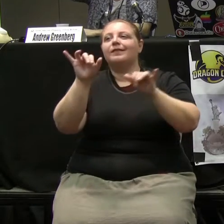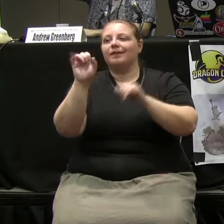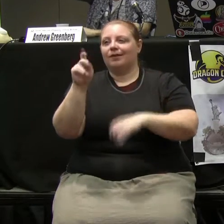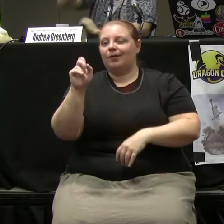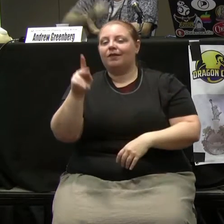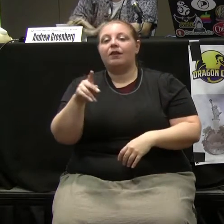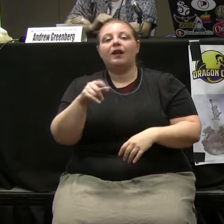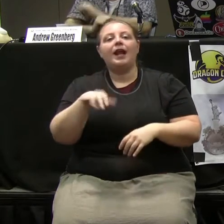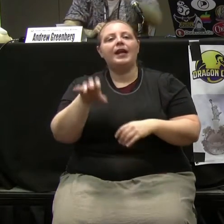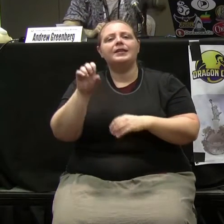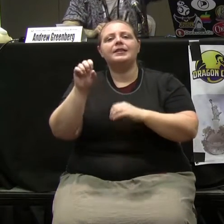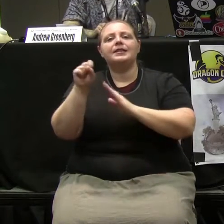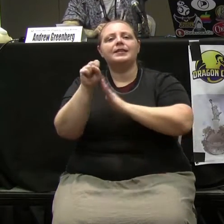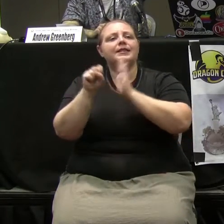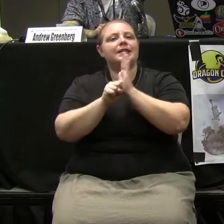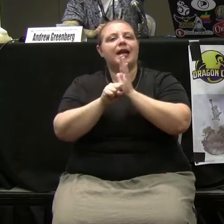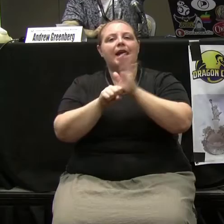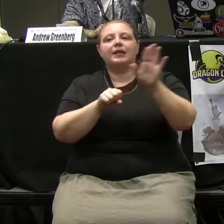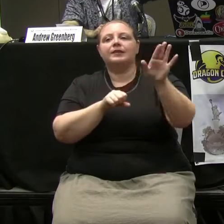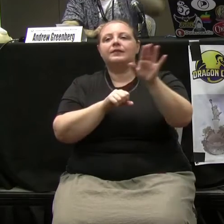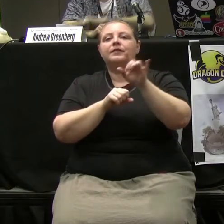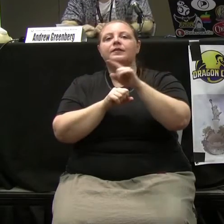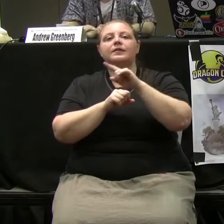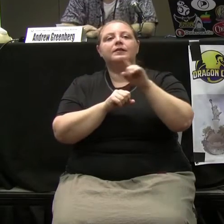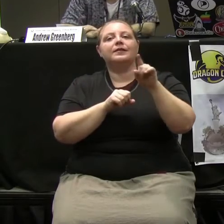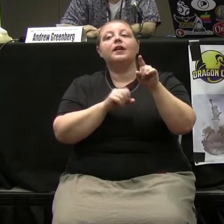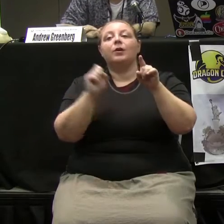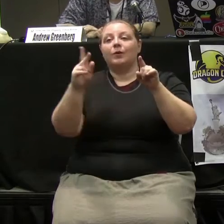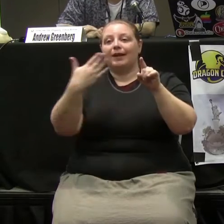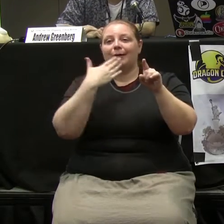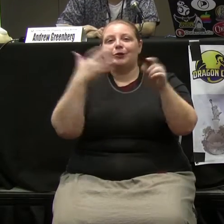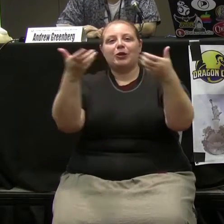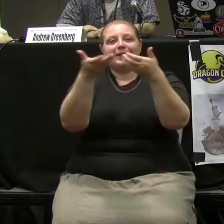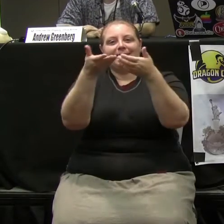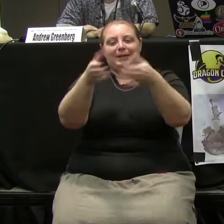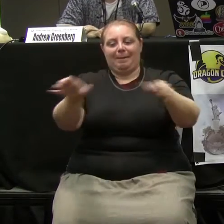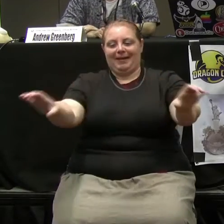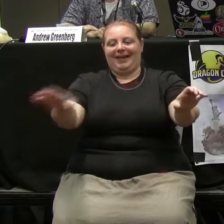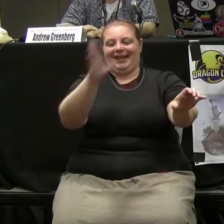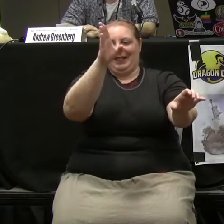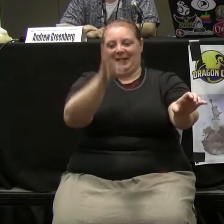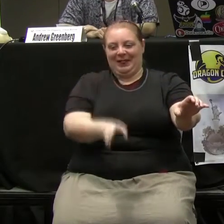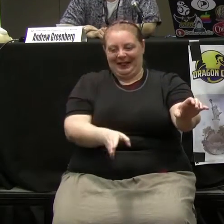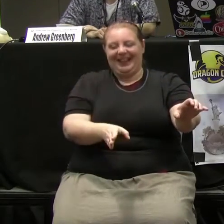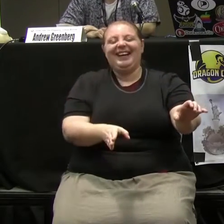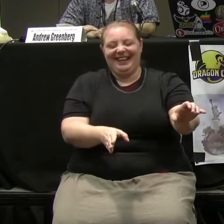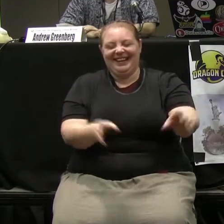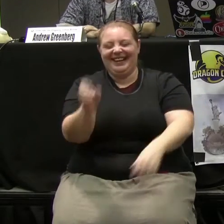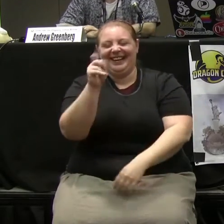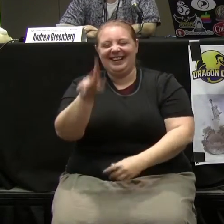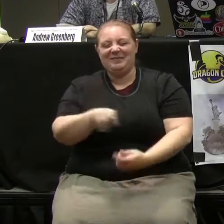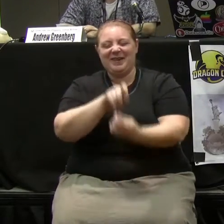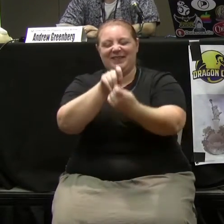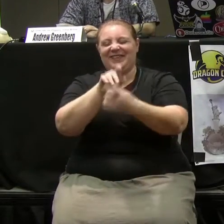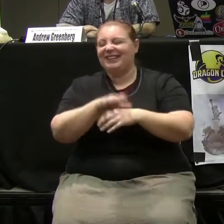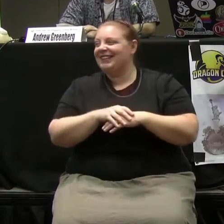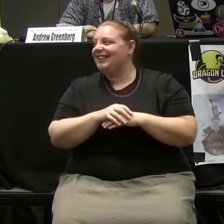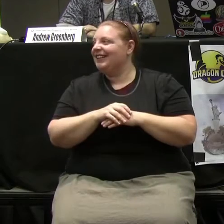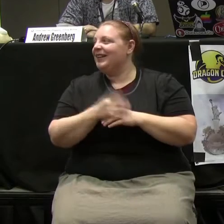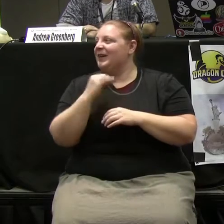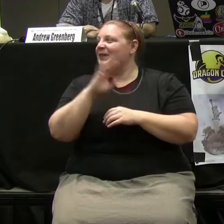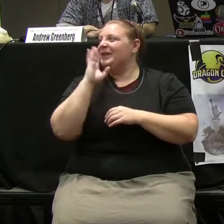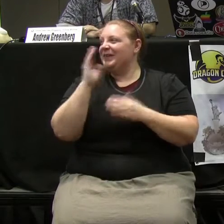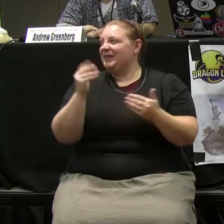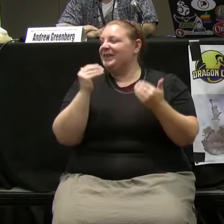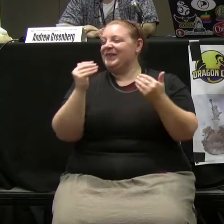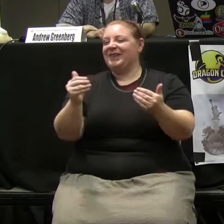right. And state level activism. Good split down the middle. Lovely. So we will go ahead and be